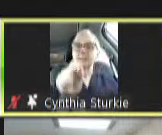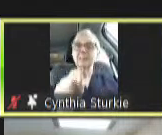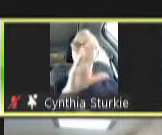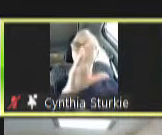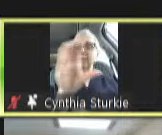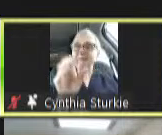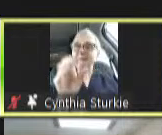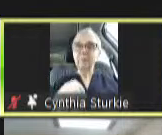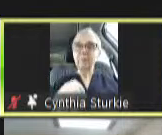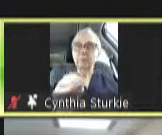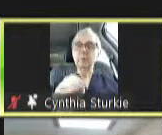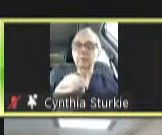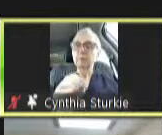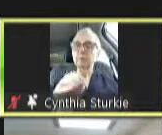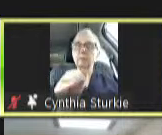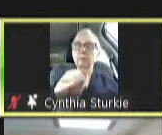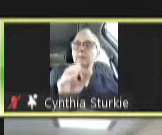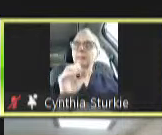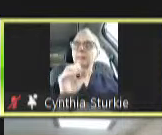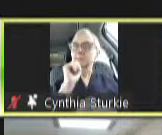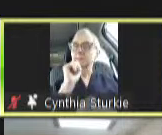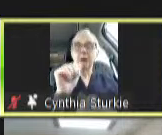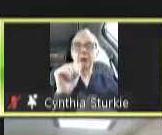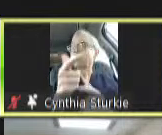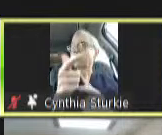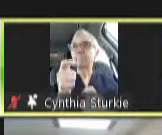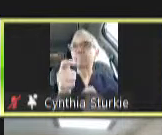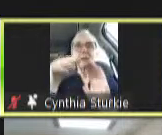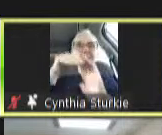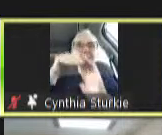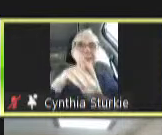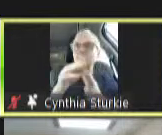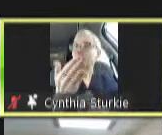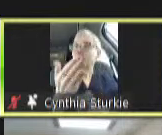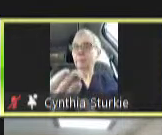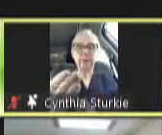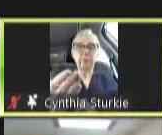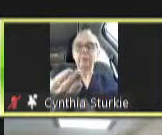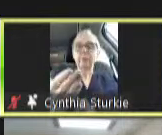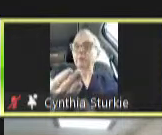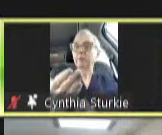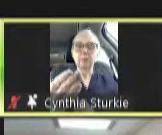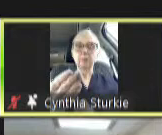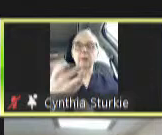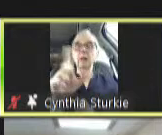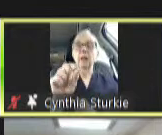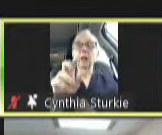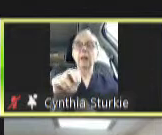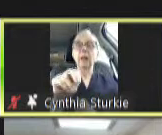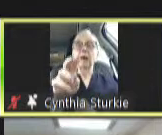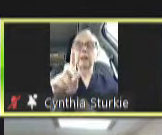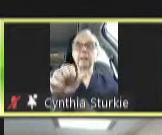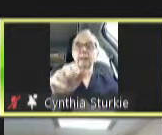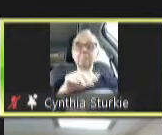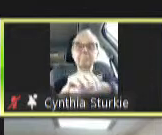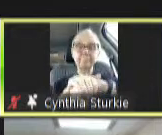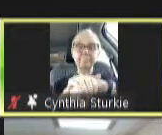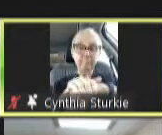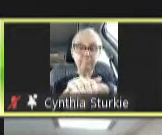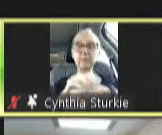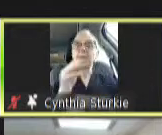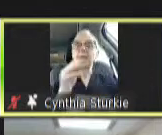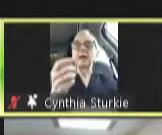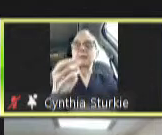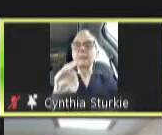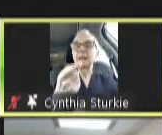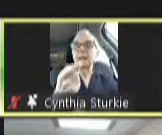a steady, though not rapid, decline in the number of hospitalizations there. You can also see London here, who now has started to see a decline in the